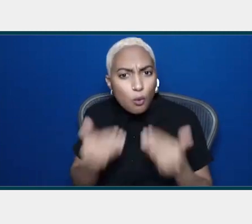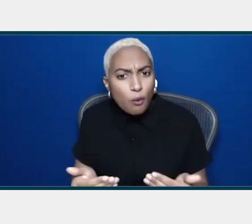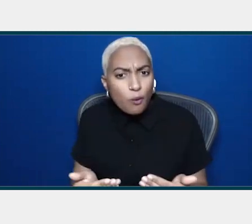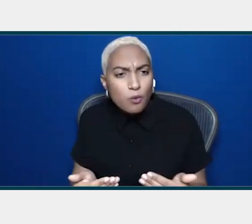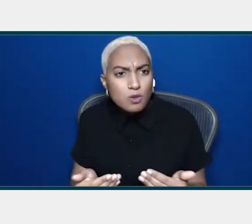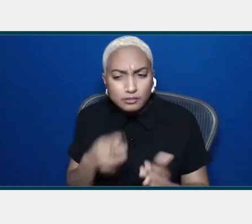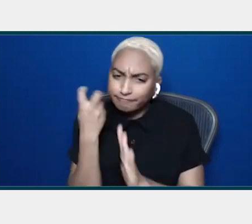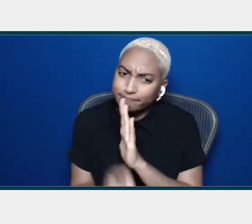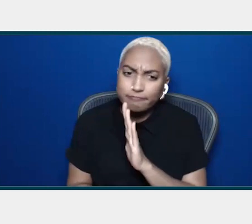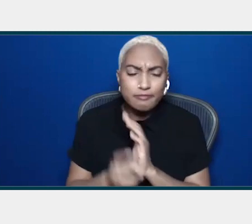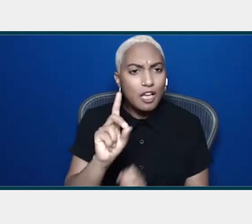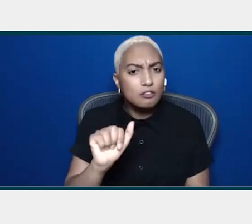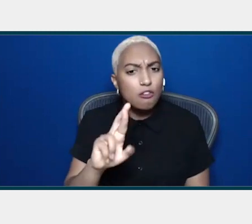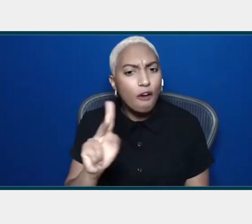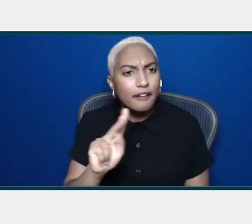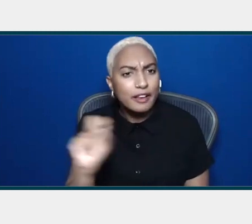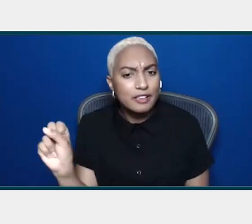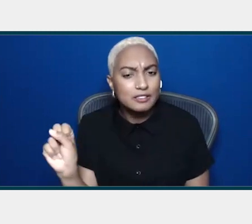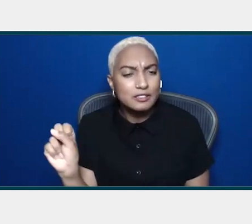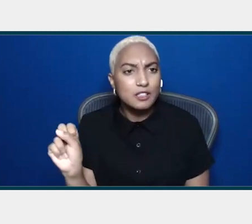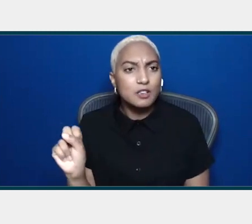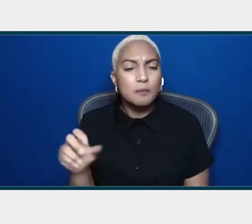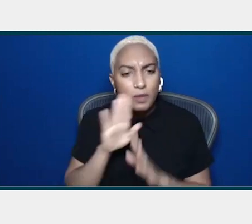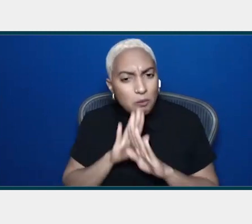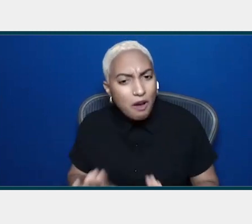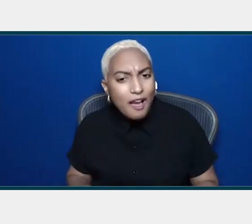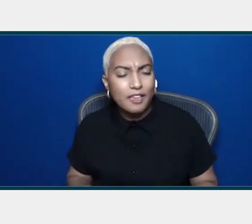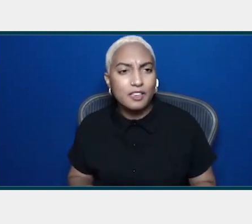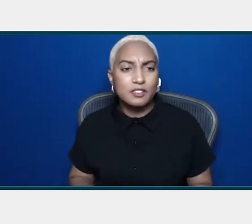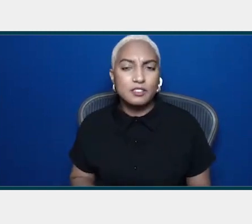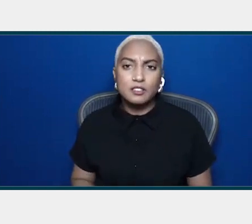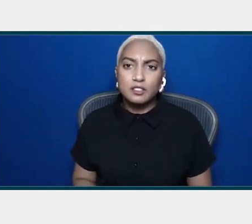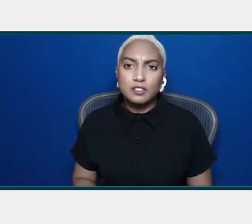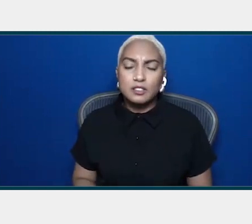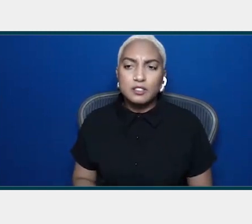go rest up. And then let's light some shit up